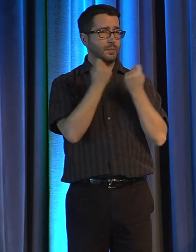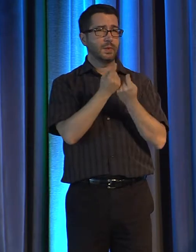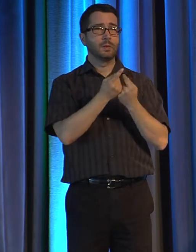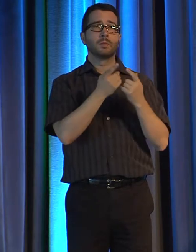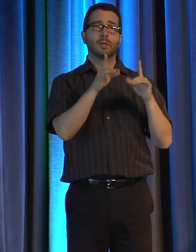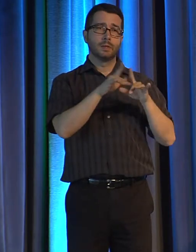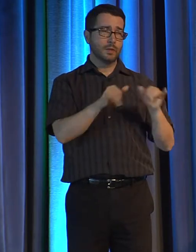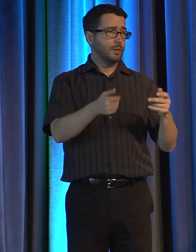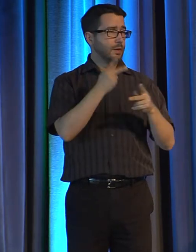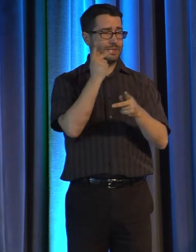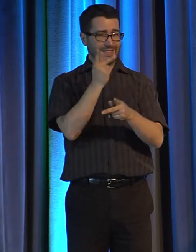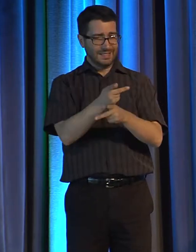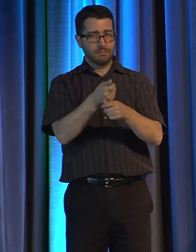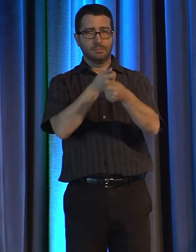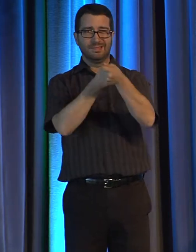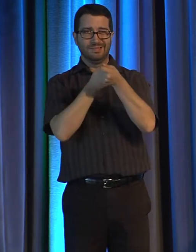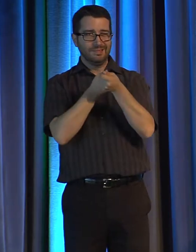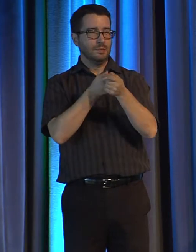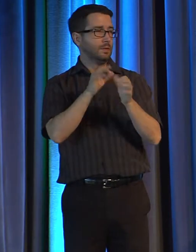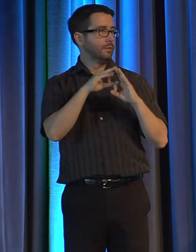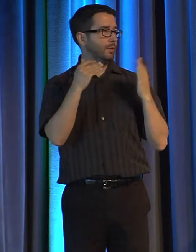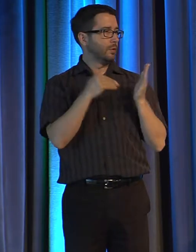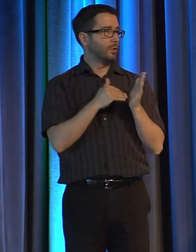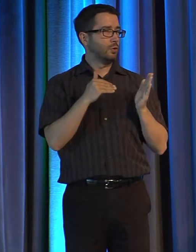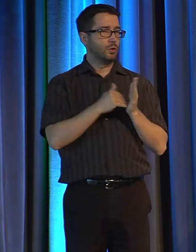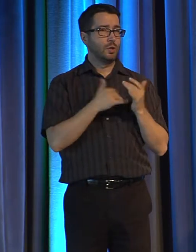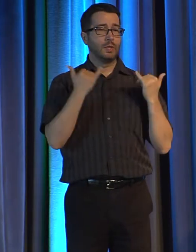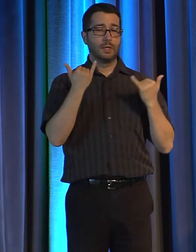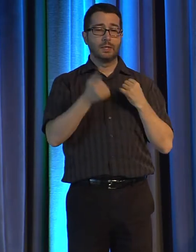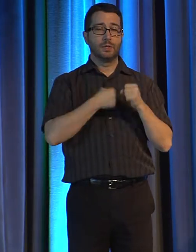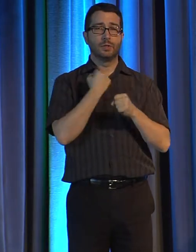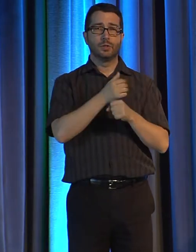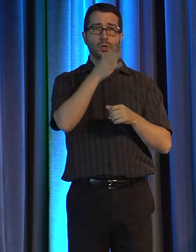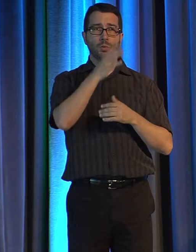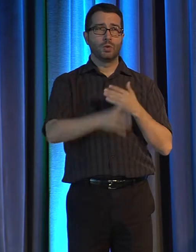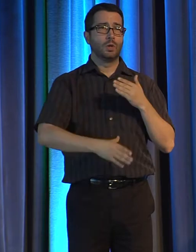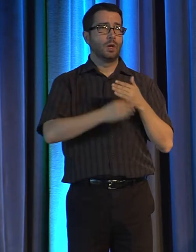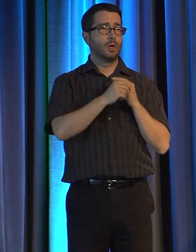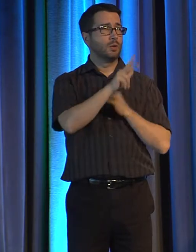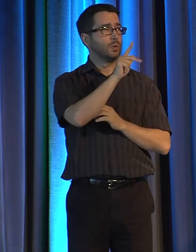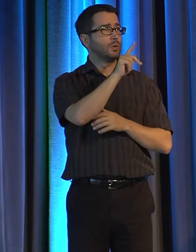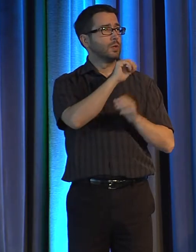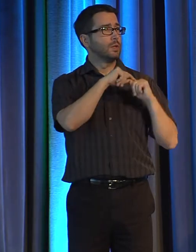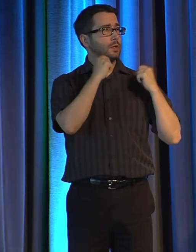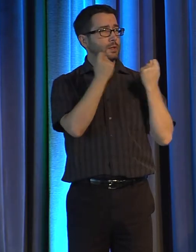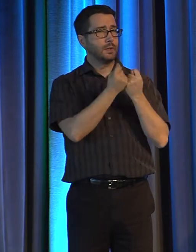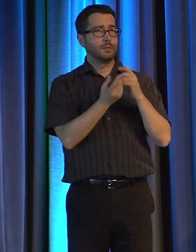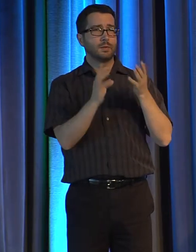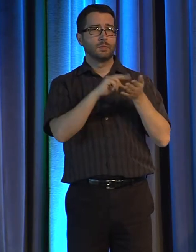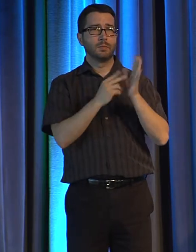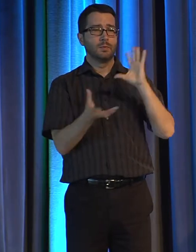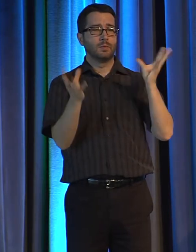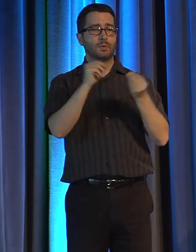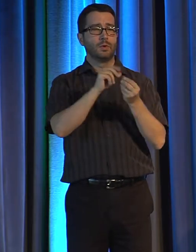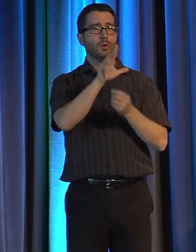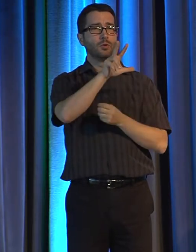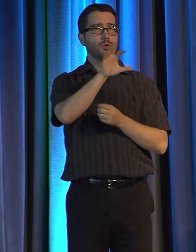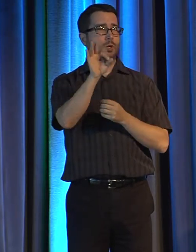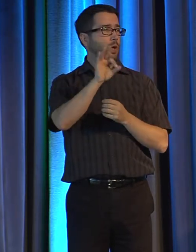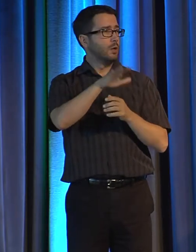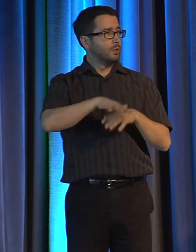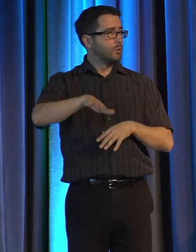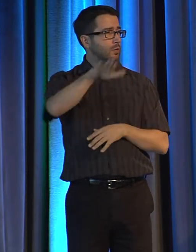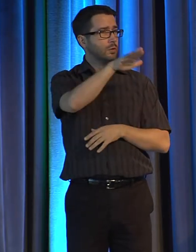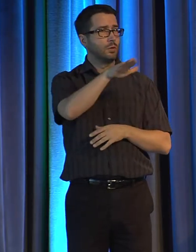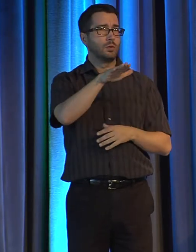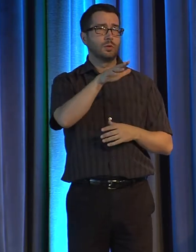doctors. This year, we are working with 23 additional teams to add 39 more health professionals in communities across the province. And